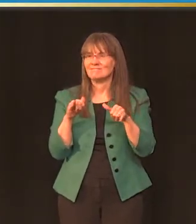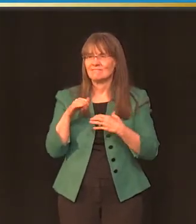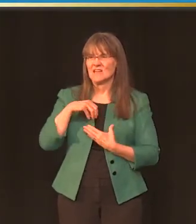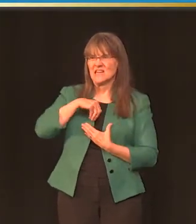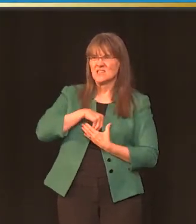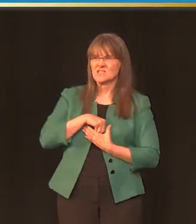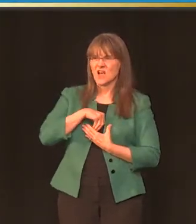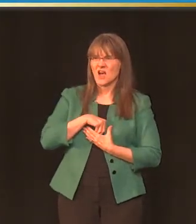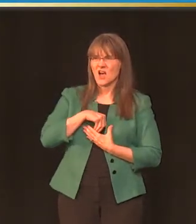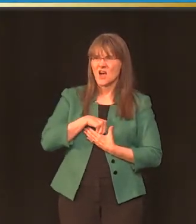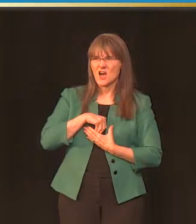At the same time,